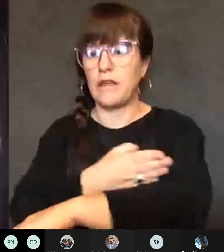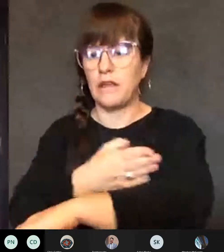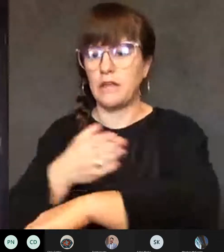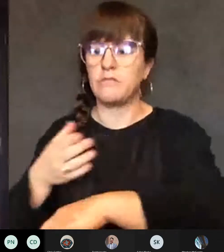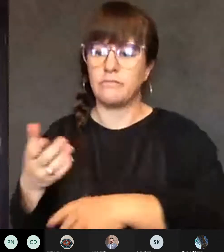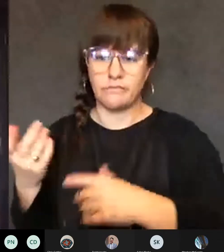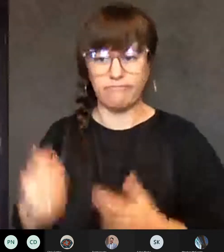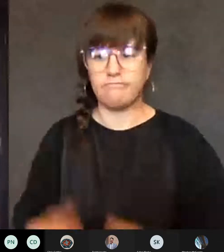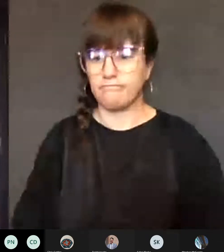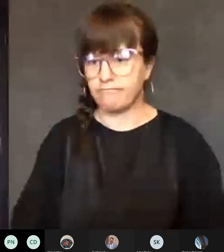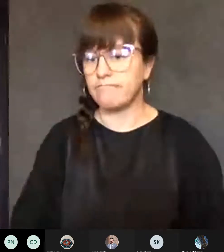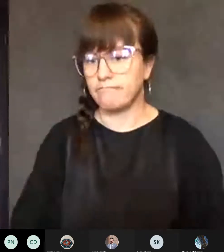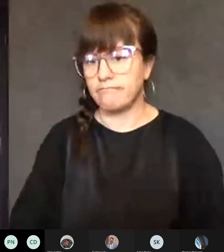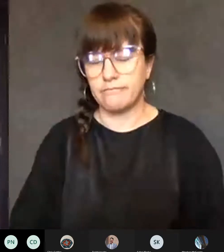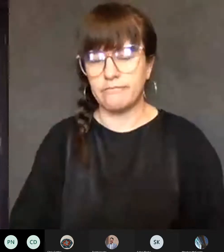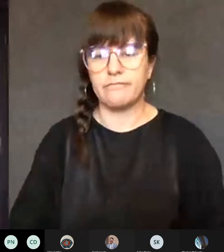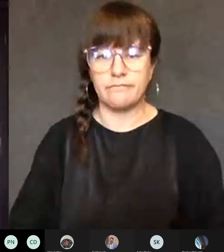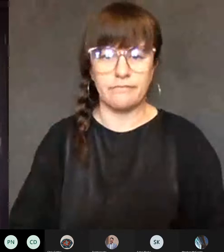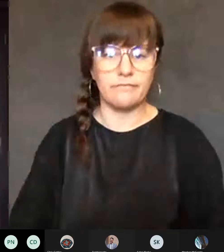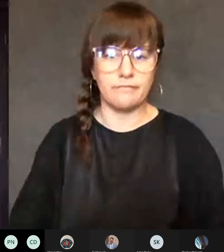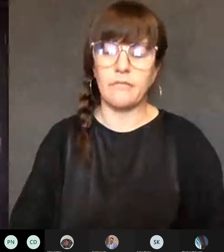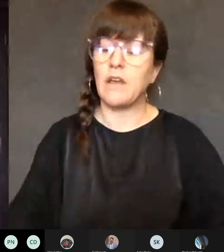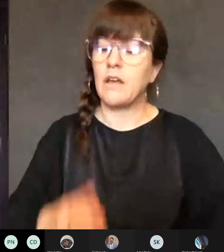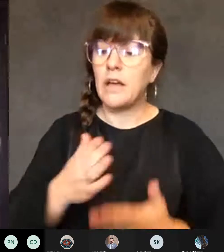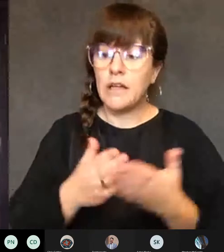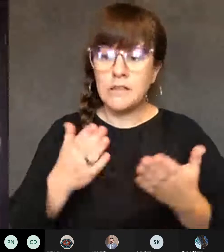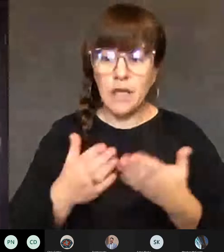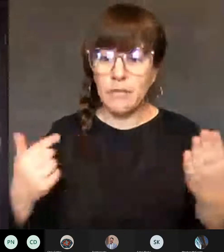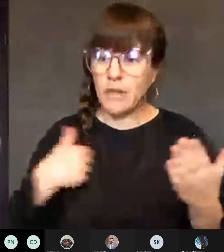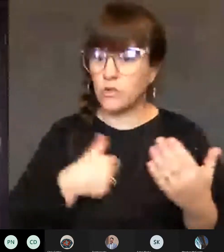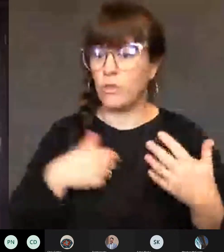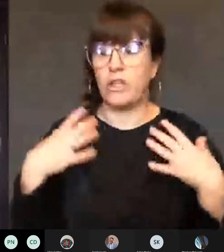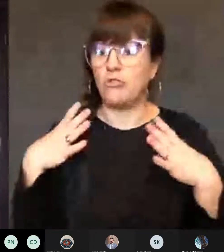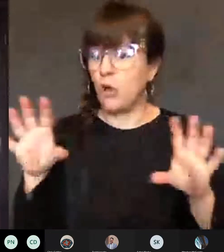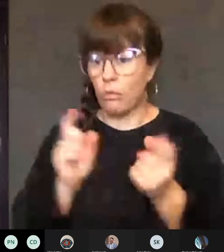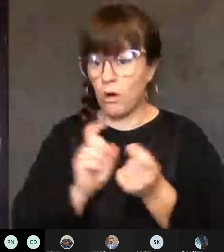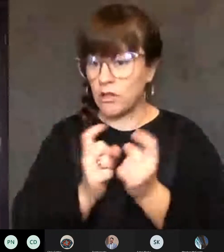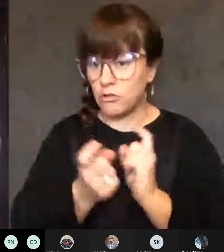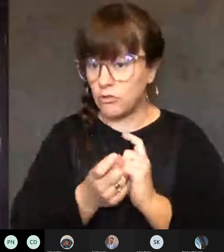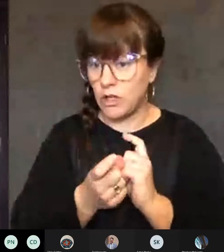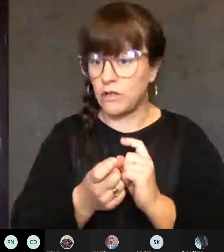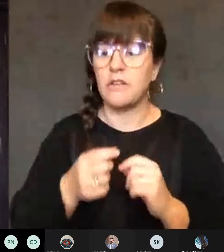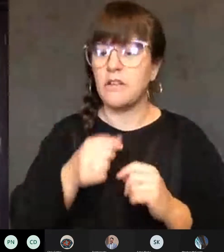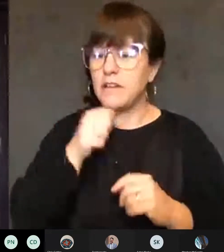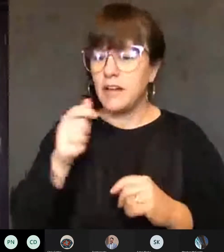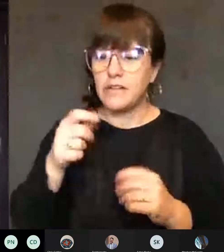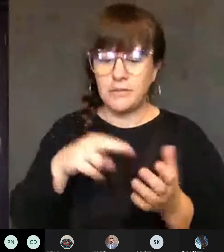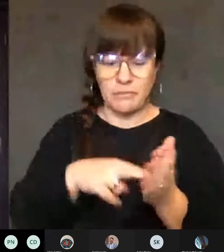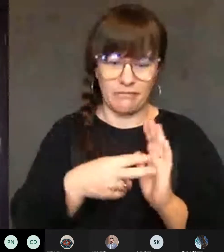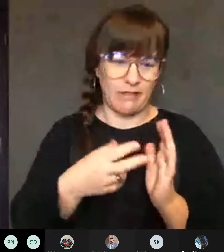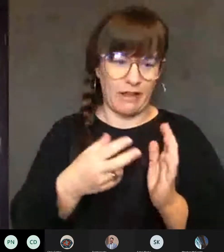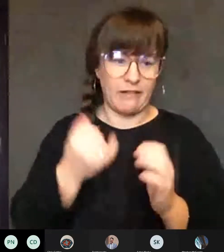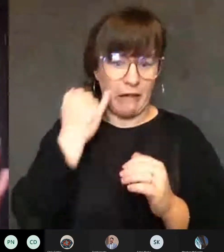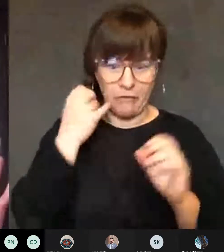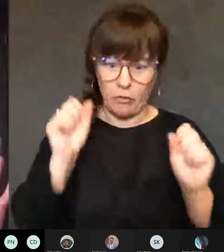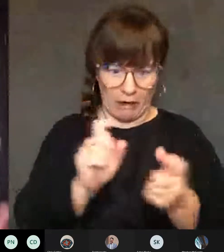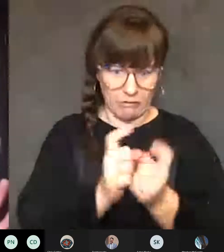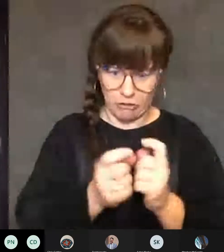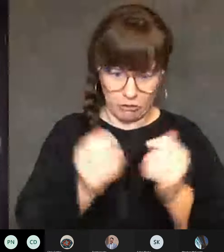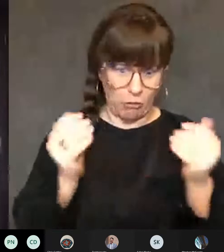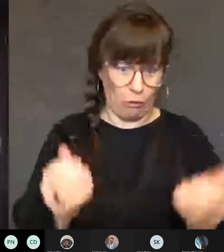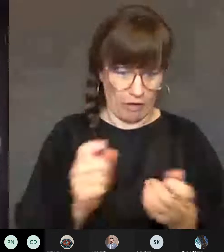improved, whatever. I mean, there are some things that we wouldn't want to change. It doesn't mean just because you can change them doesn't mean you should. But everything will